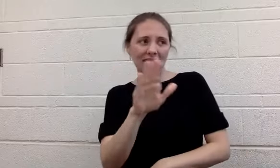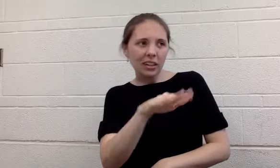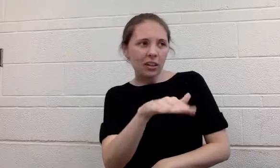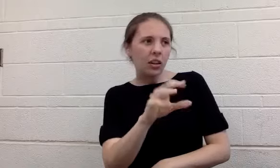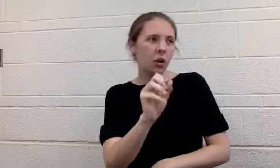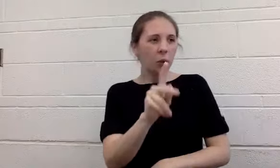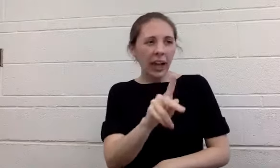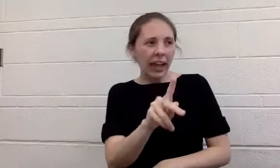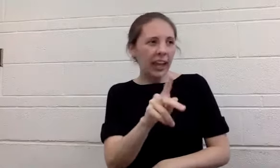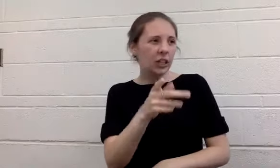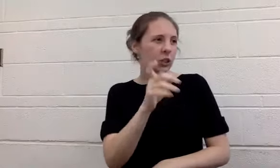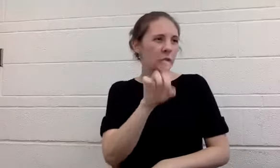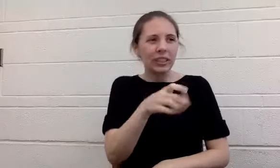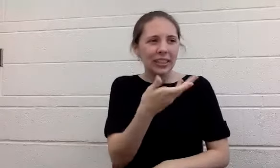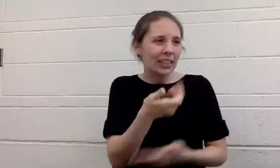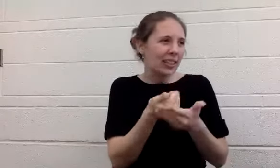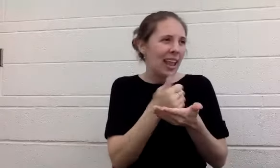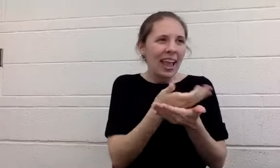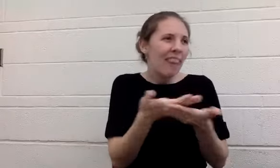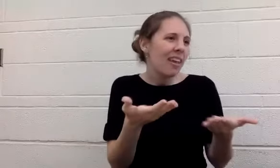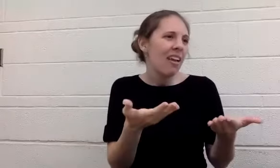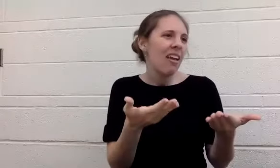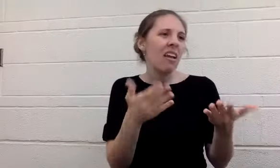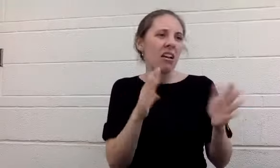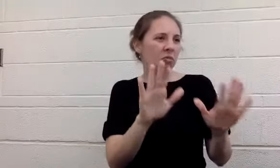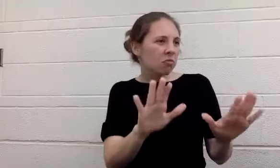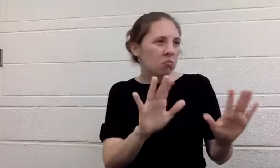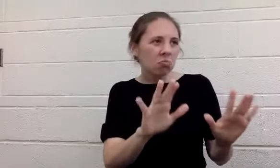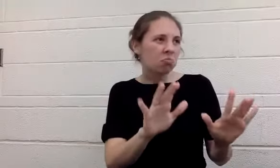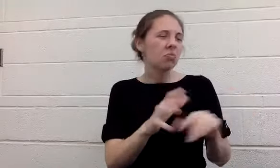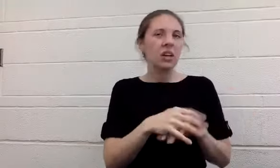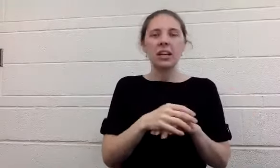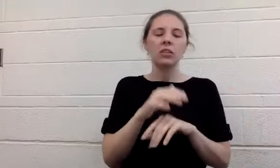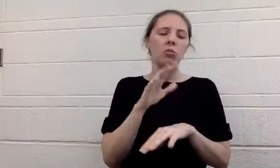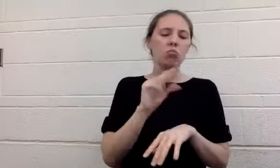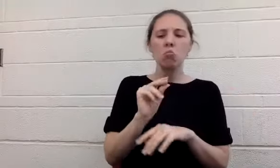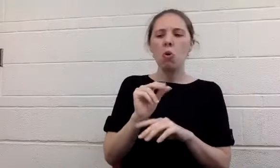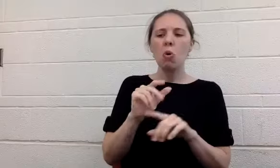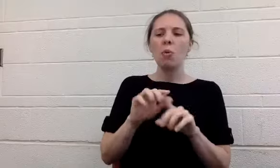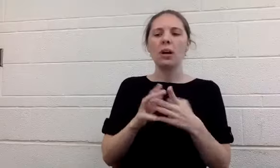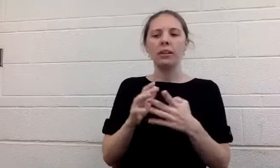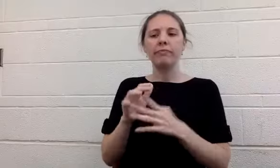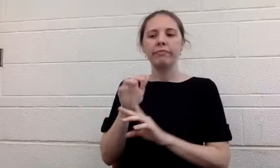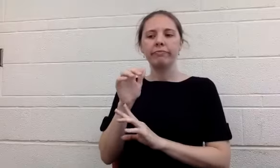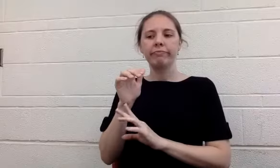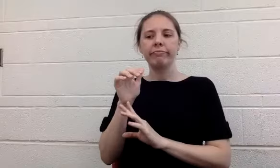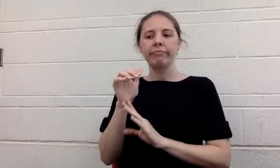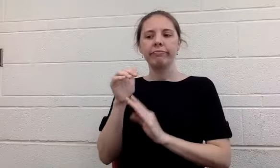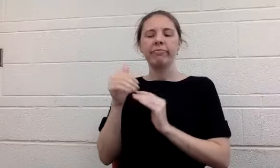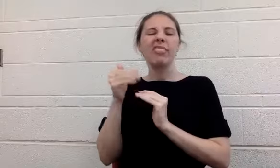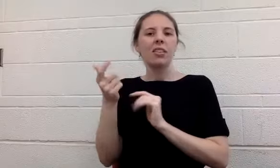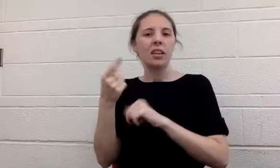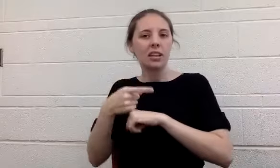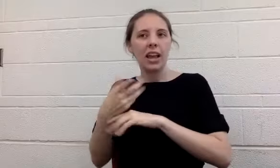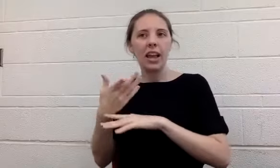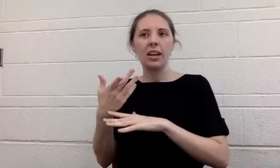believe sometimes that God literally pushes us out of the way so the people that we love can find sobriety. And, but I let that be what